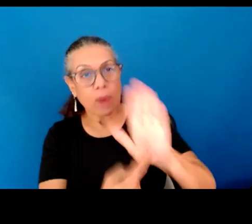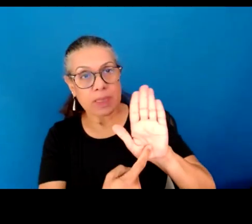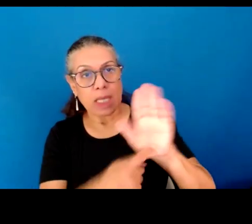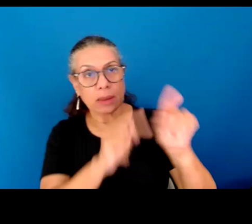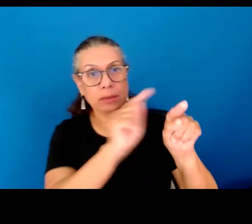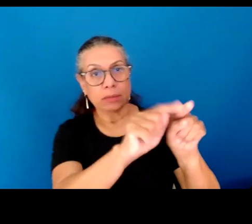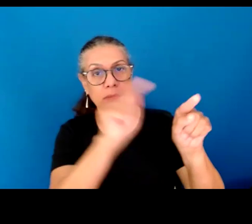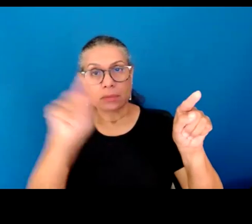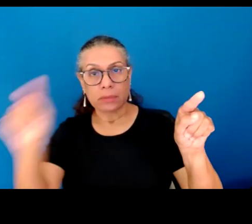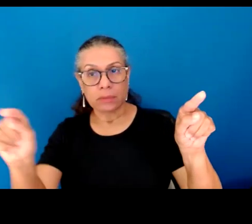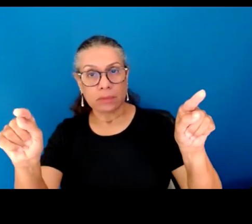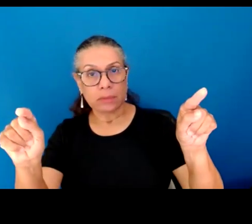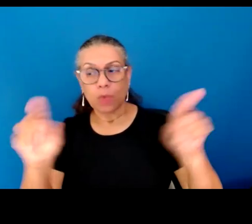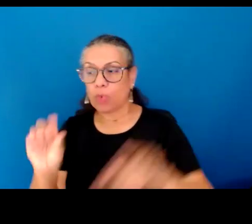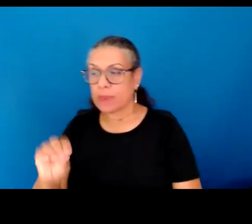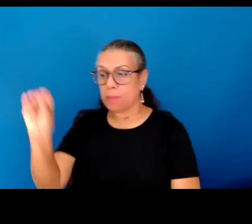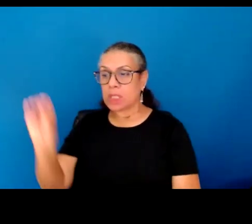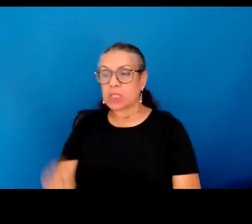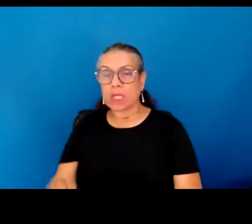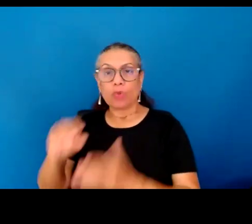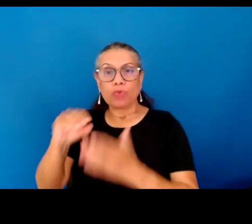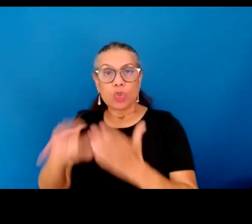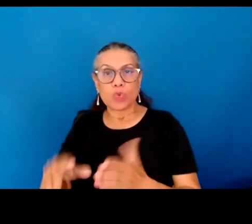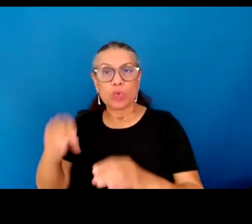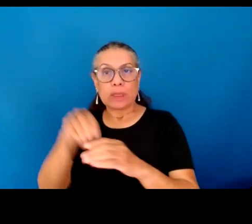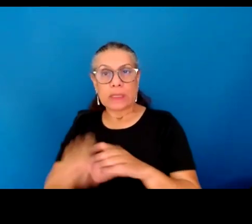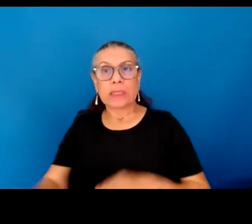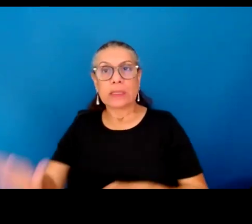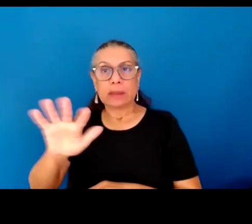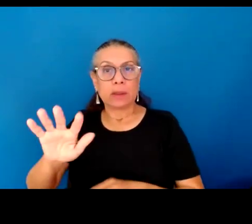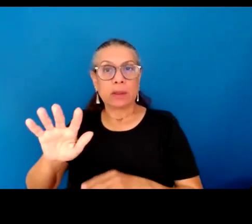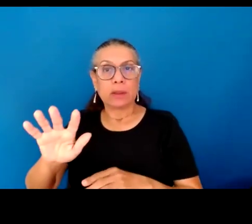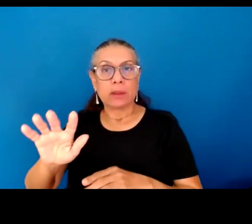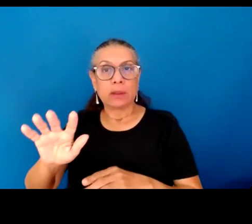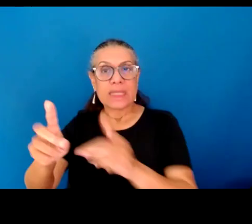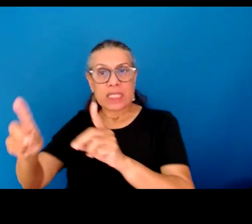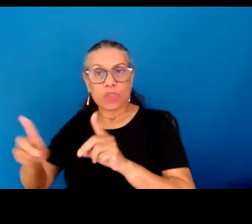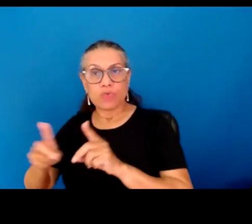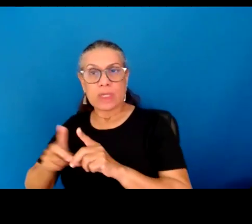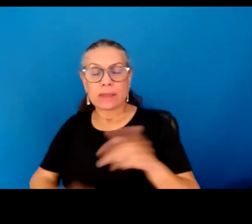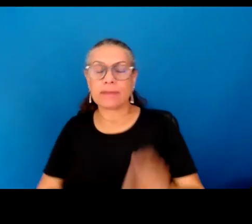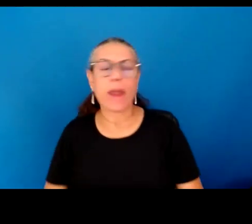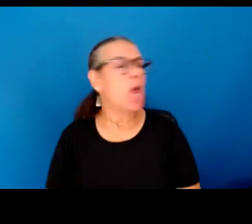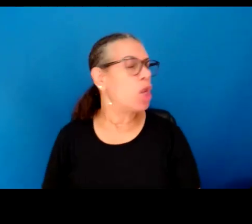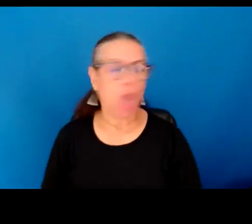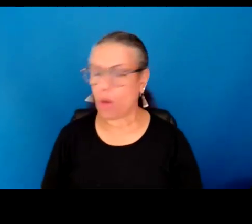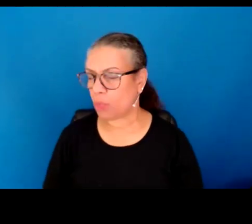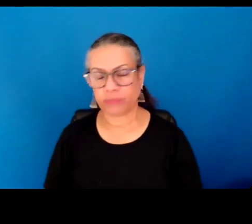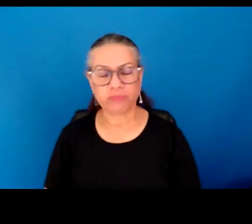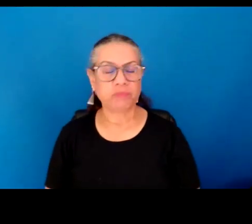the comparable to the percentage of those students? No. In the students. body? Not even close. Not even